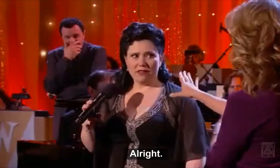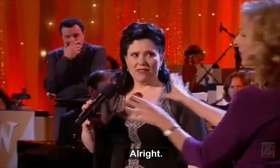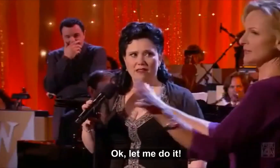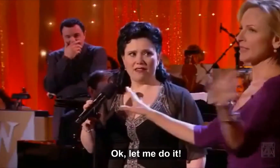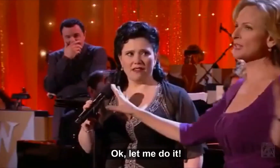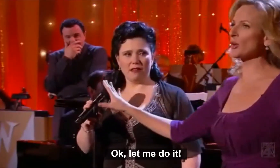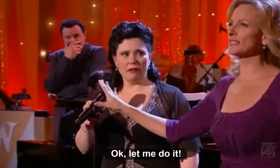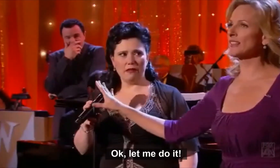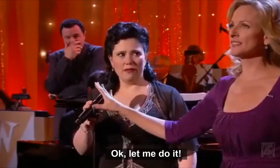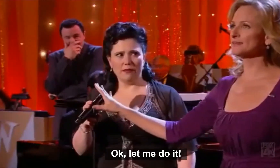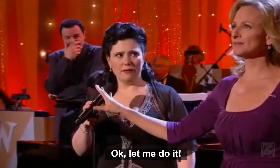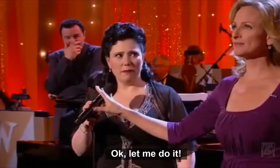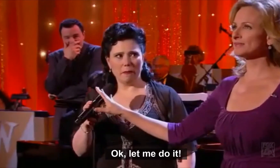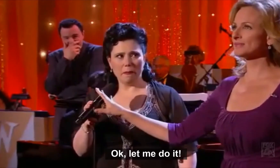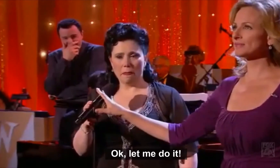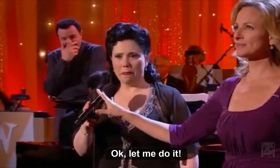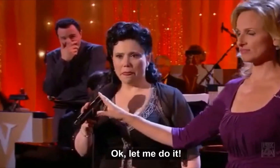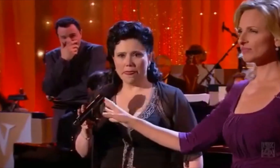Okay, let me do it.